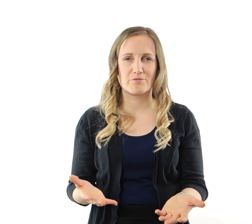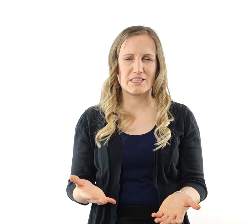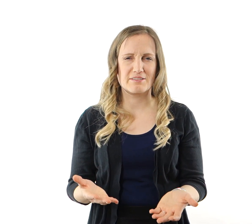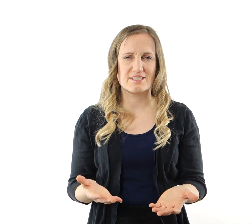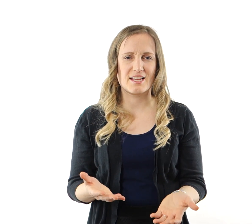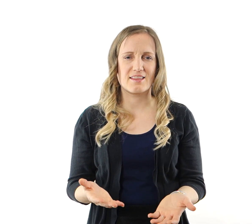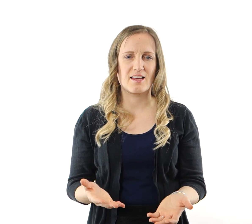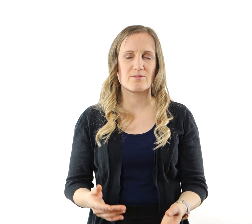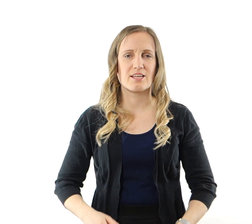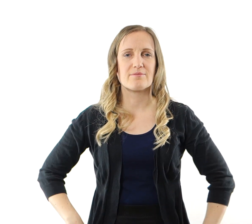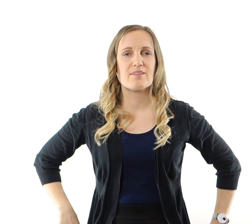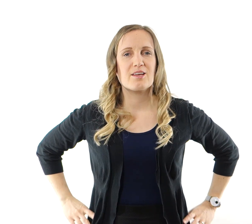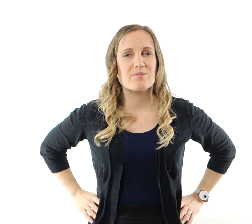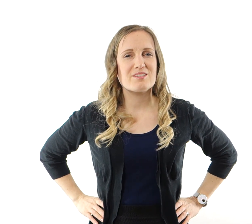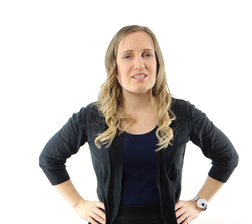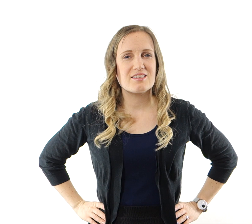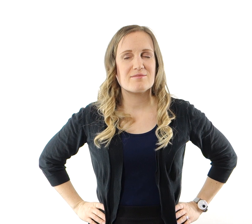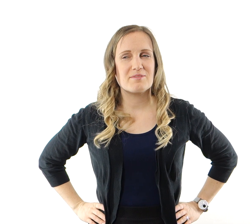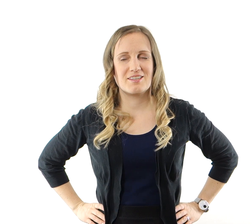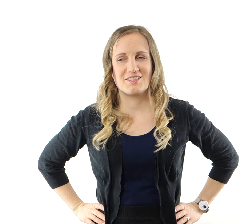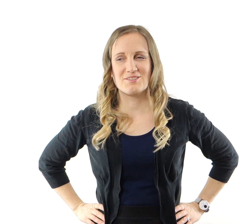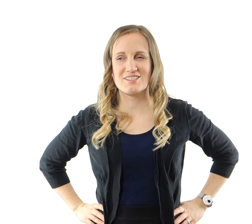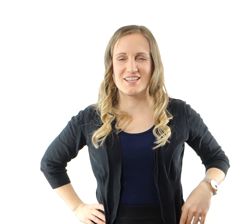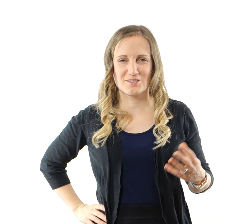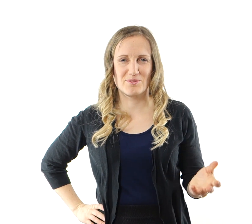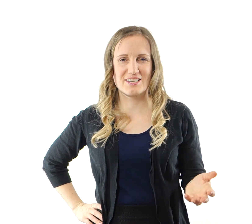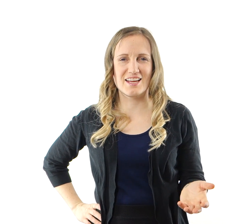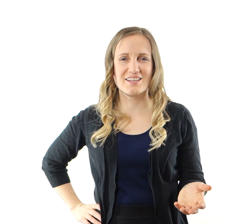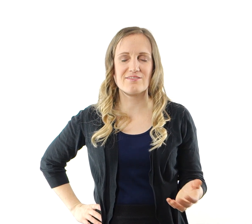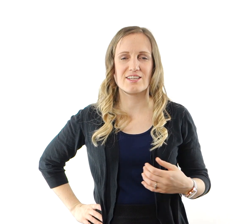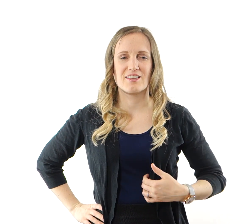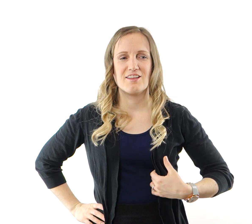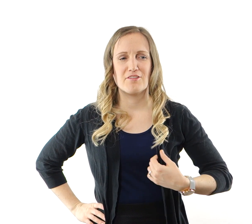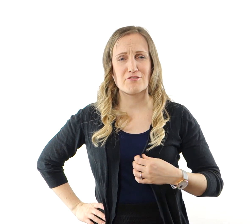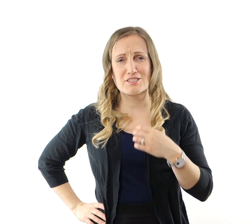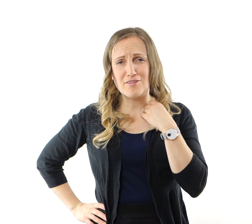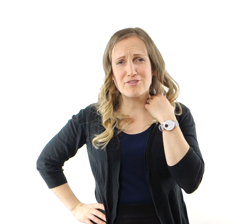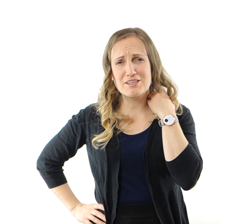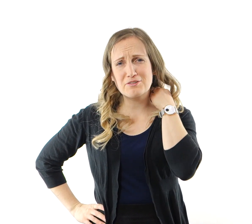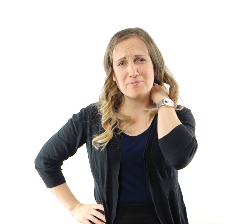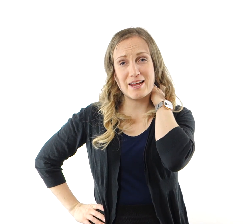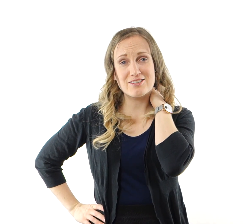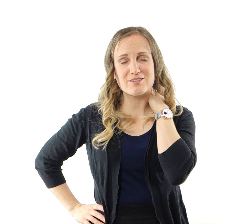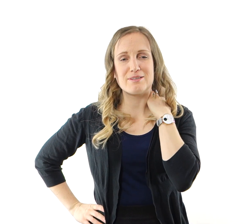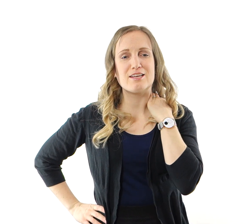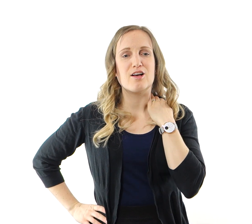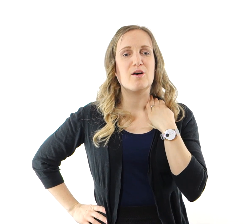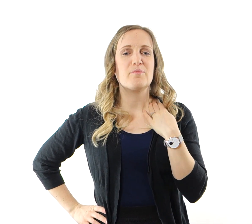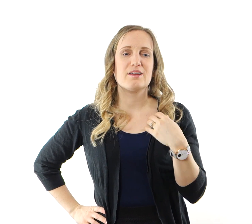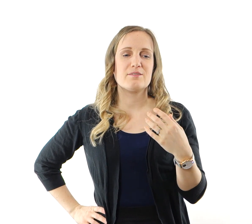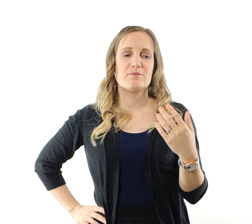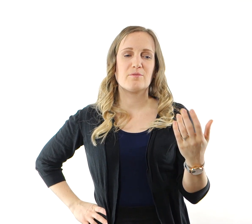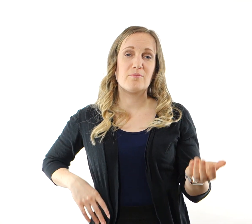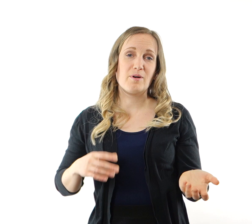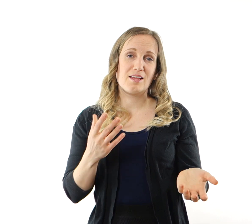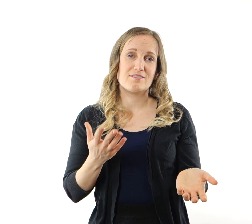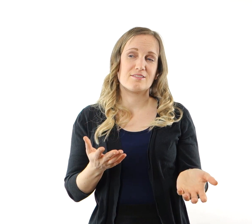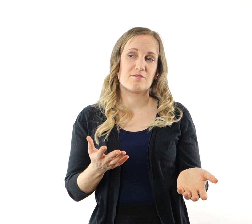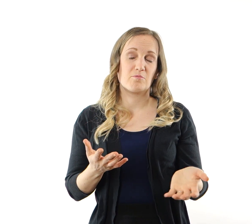really say that. We're like, usually it's actually pretty negative, like they're suffering or in pain or something. But what